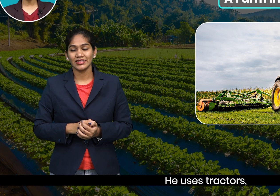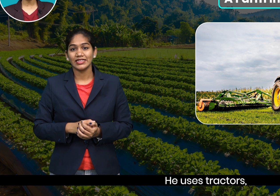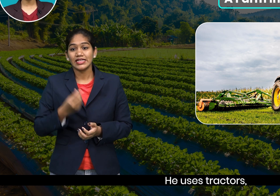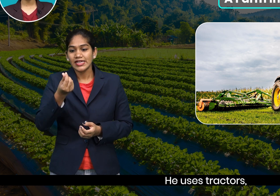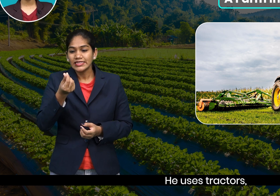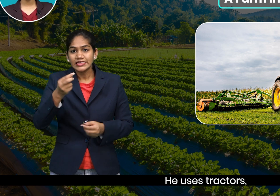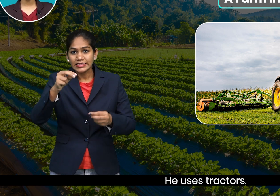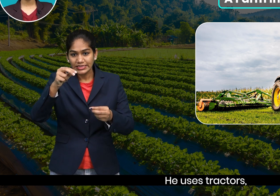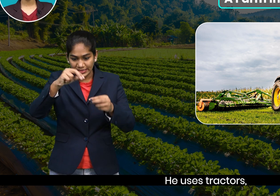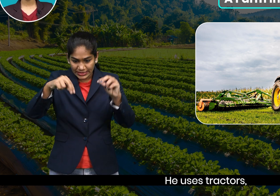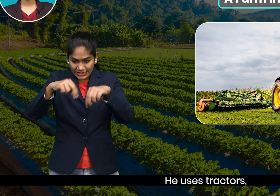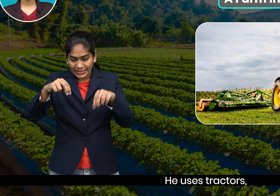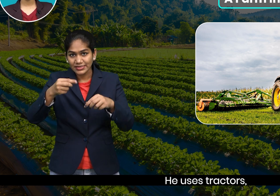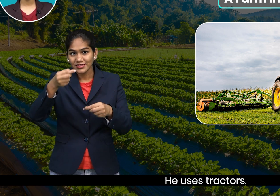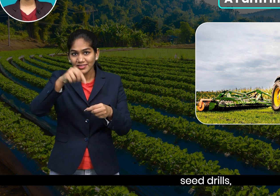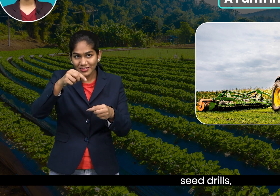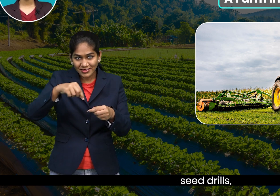seed drills,